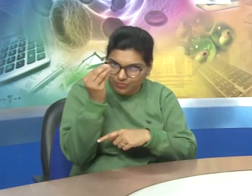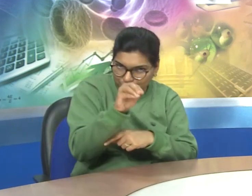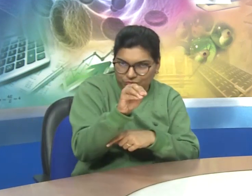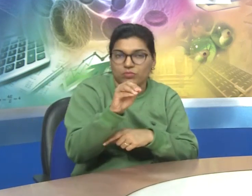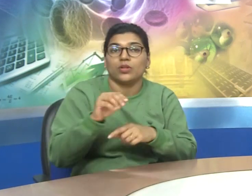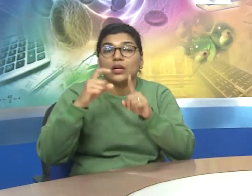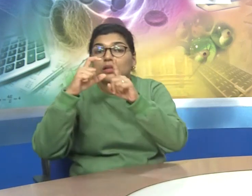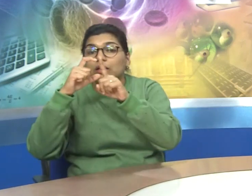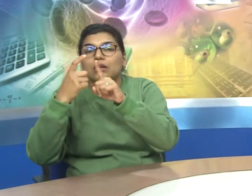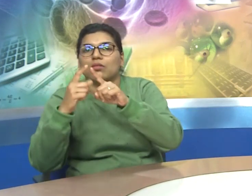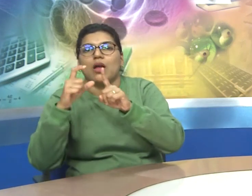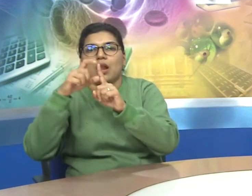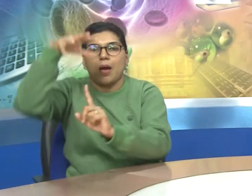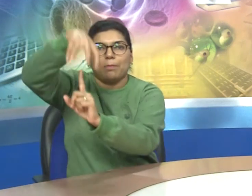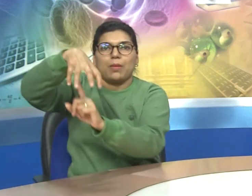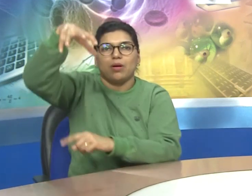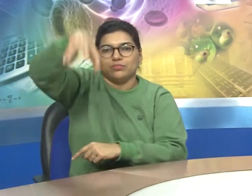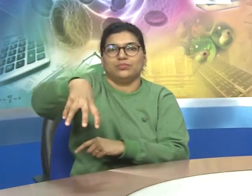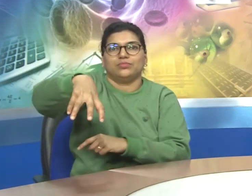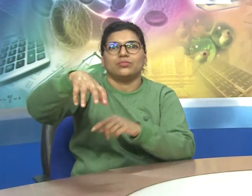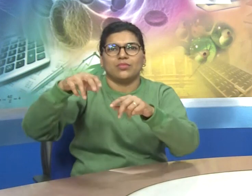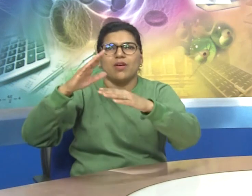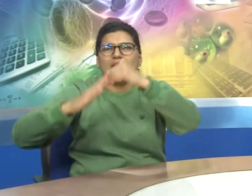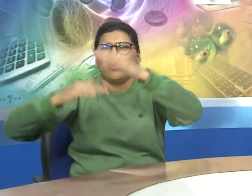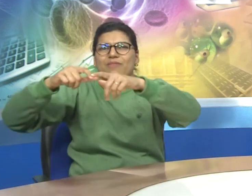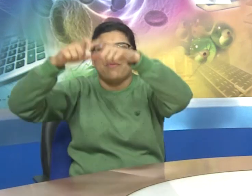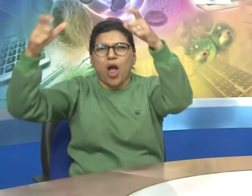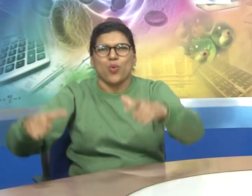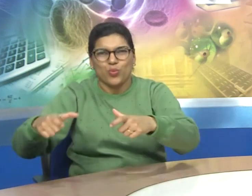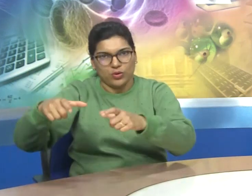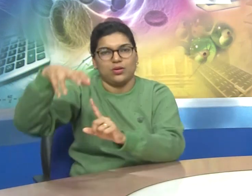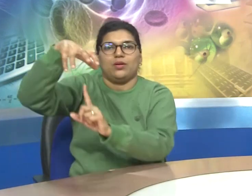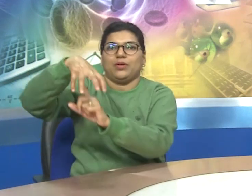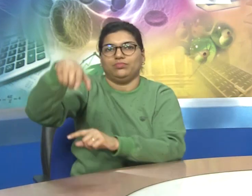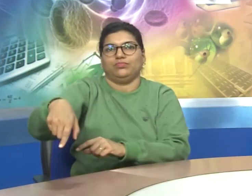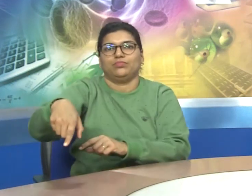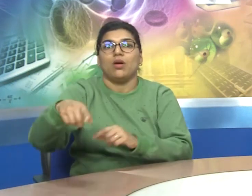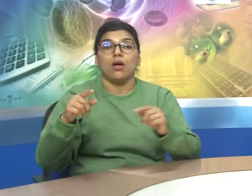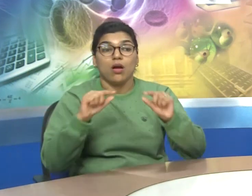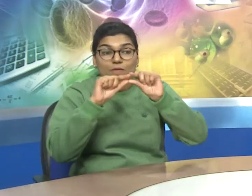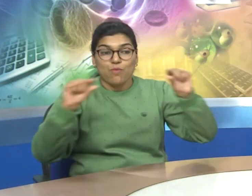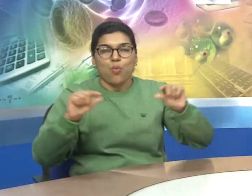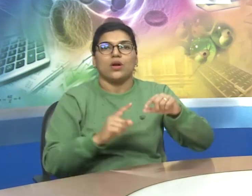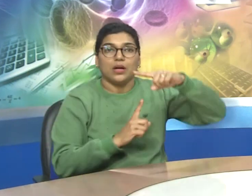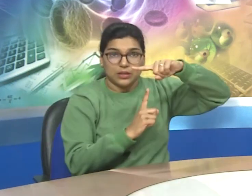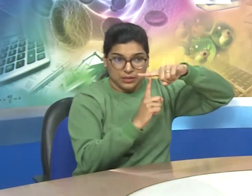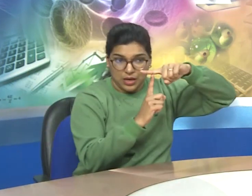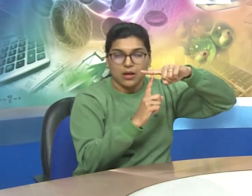is the education and D is the department, because the book belongs to the education department. So that is